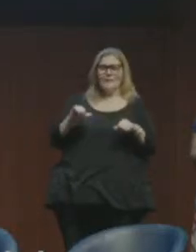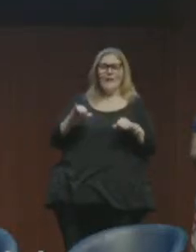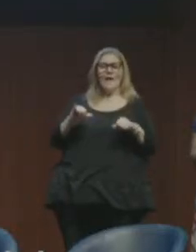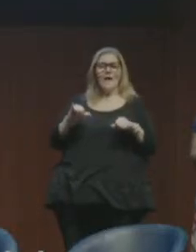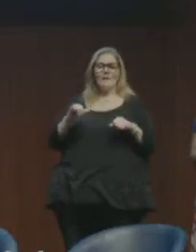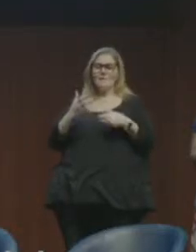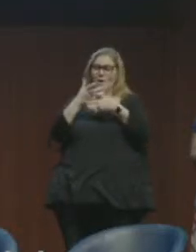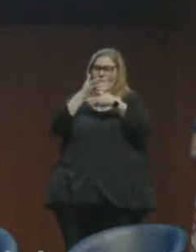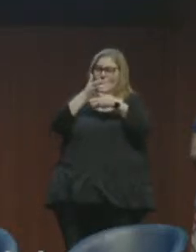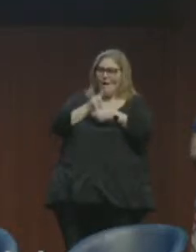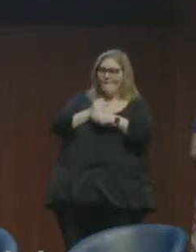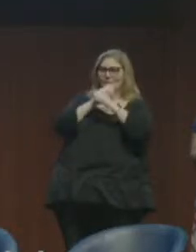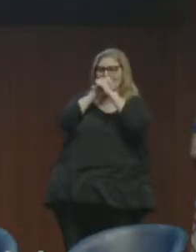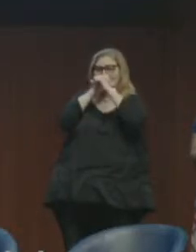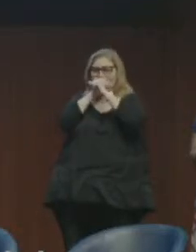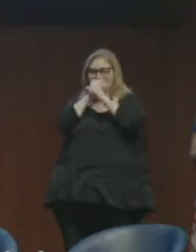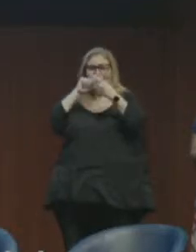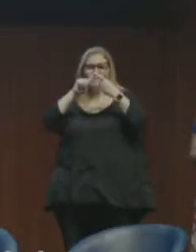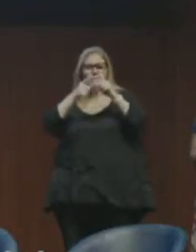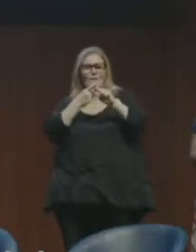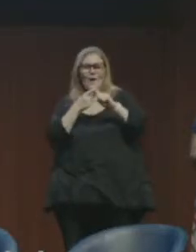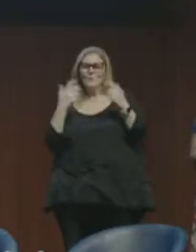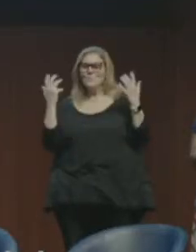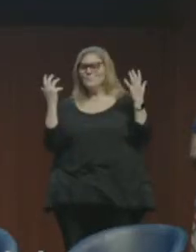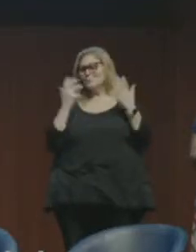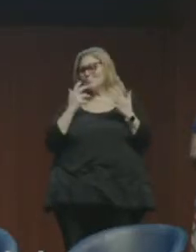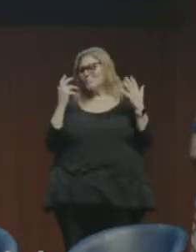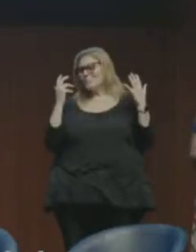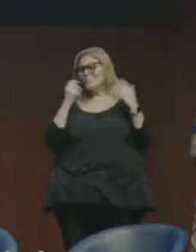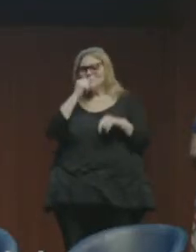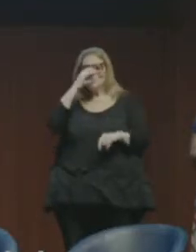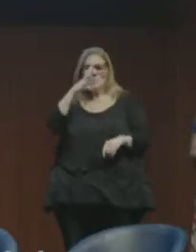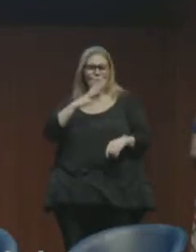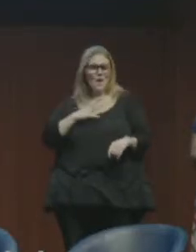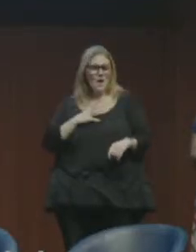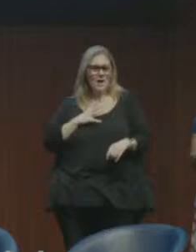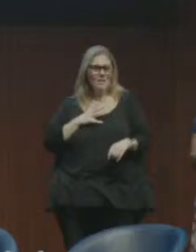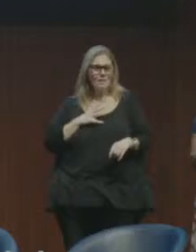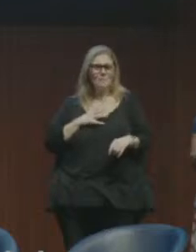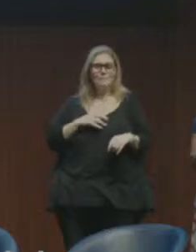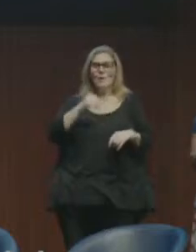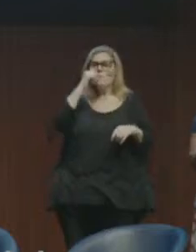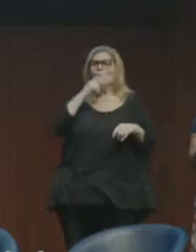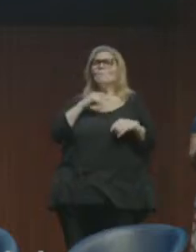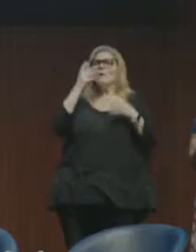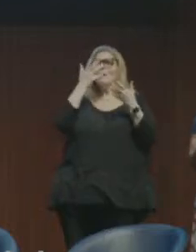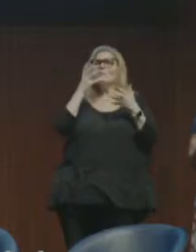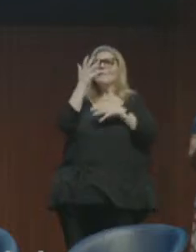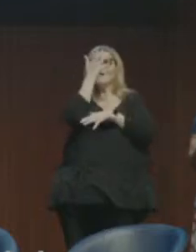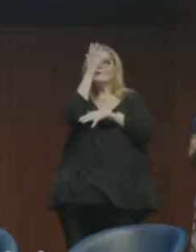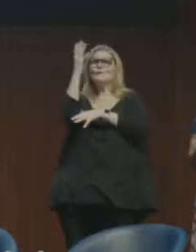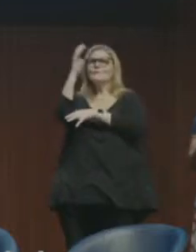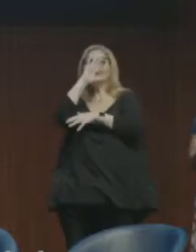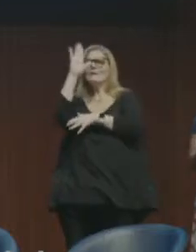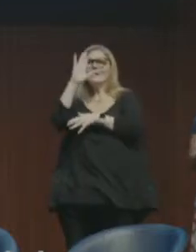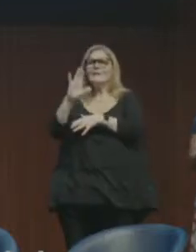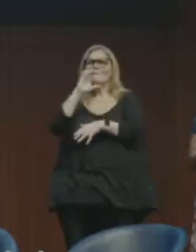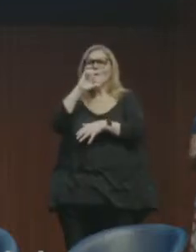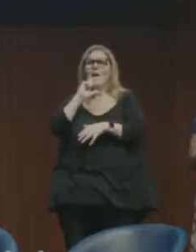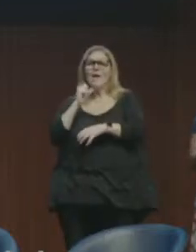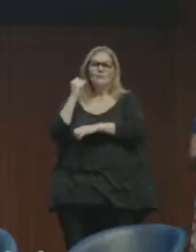Confidant and friend. Dynamic woman. Woman like immortal tree, ageless,